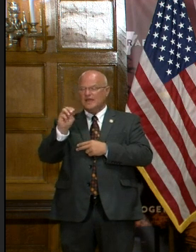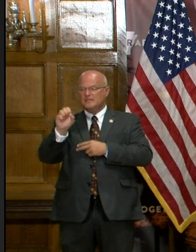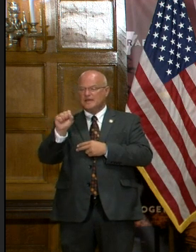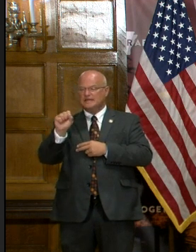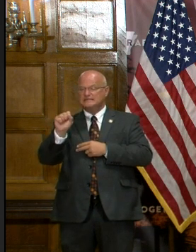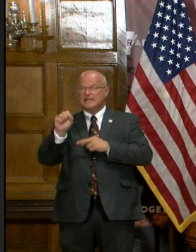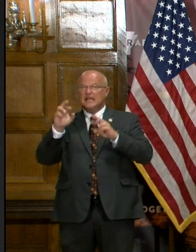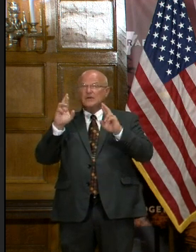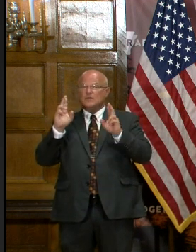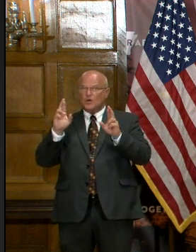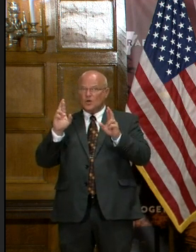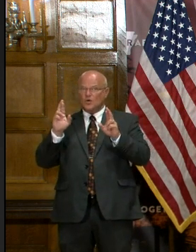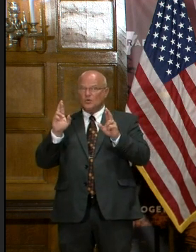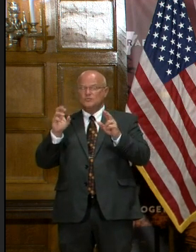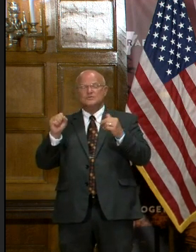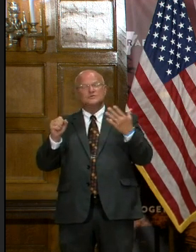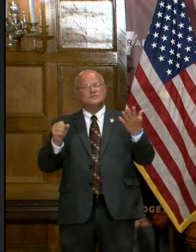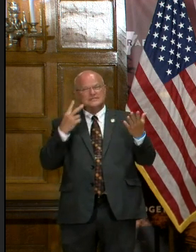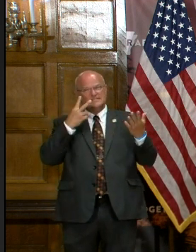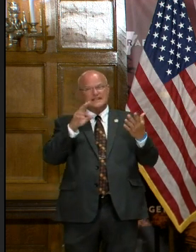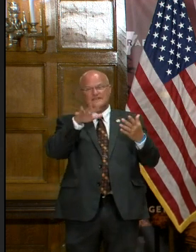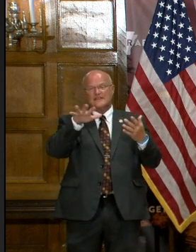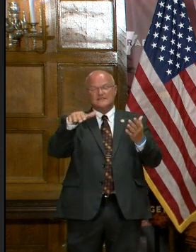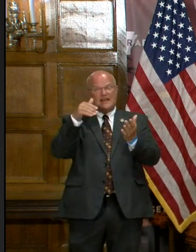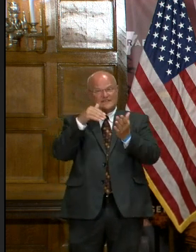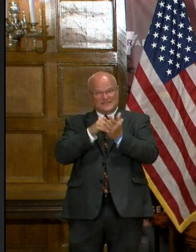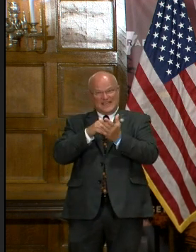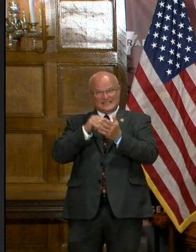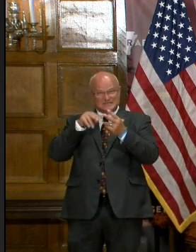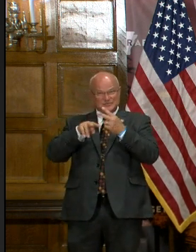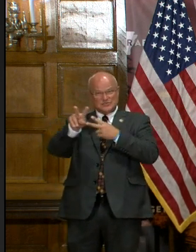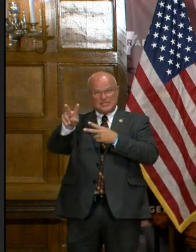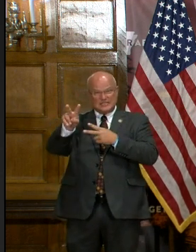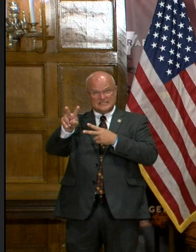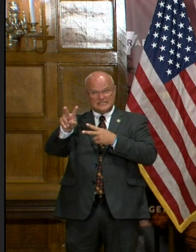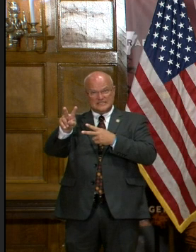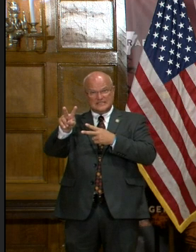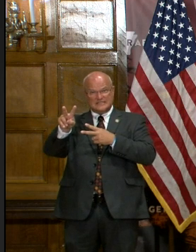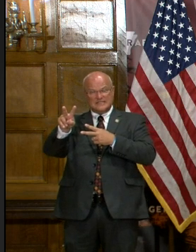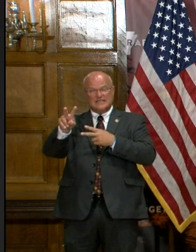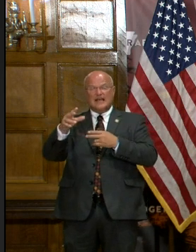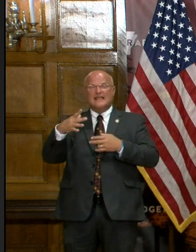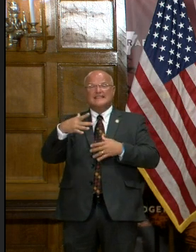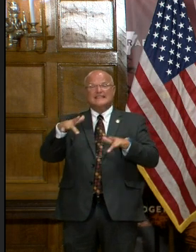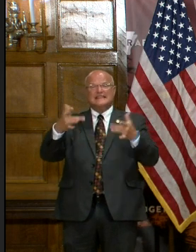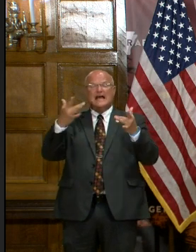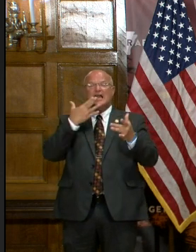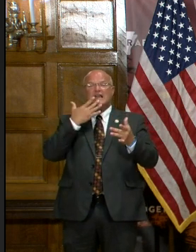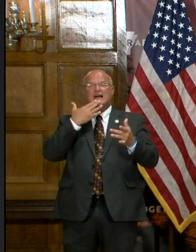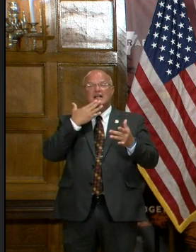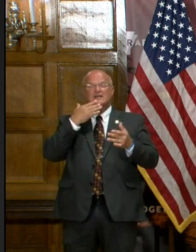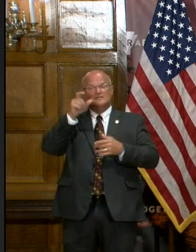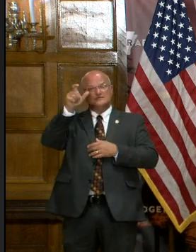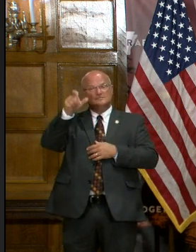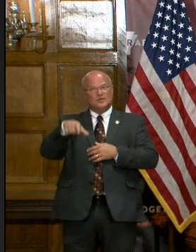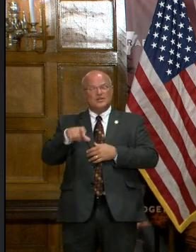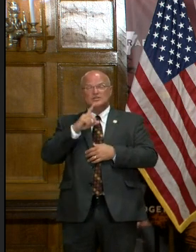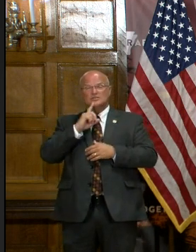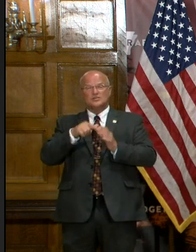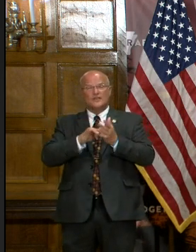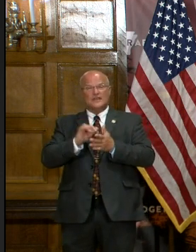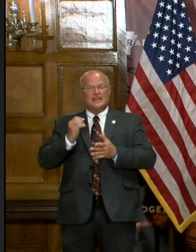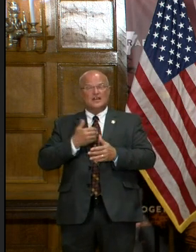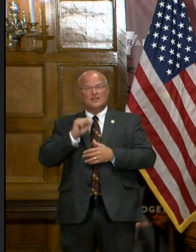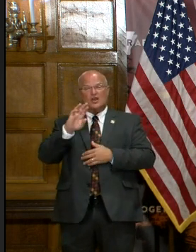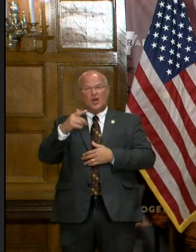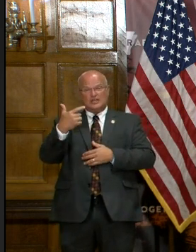course we hope to beat that. You see where the 55,000 projection is, which is the light colored line. The bar graph shows that